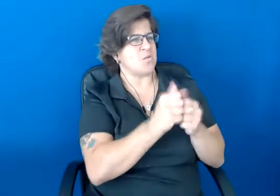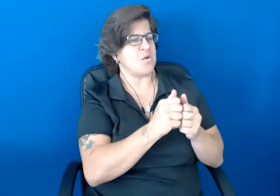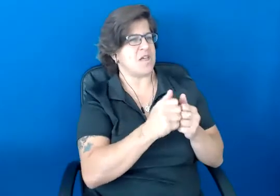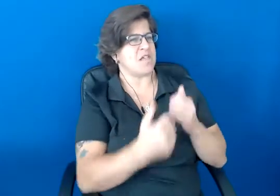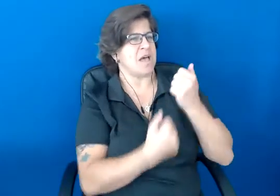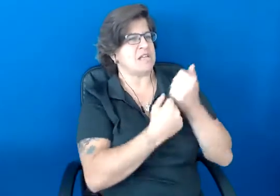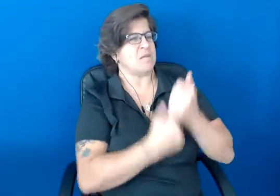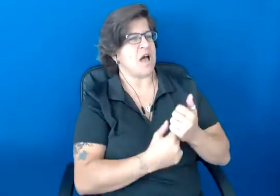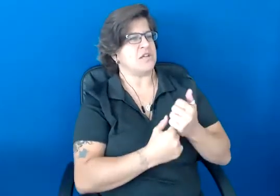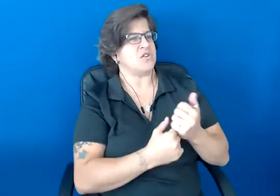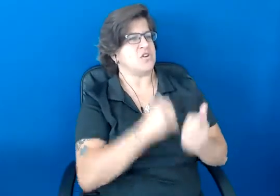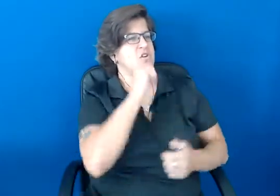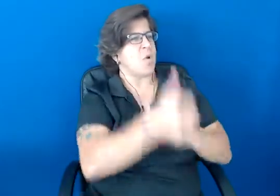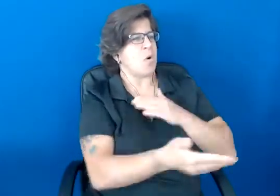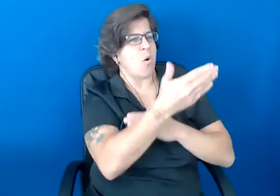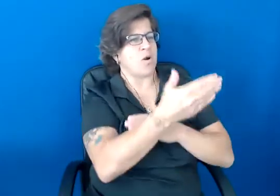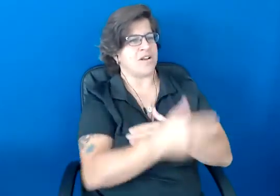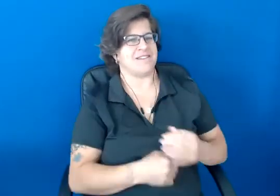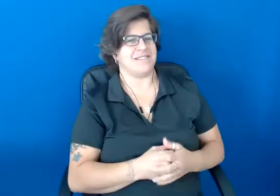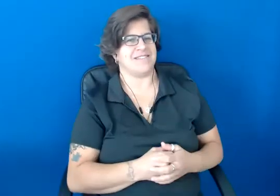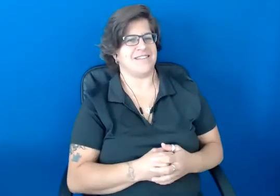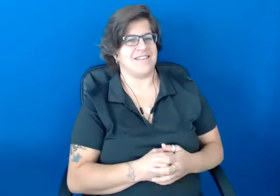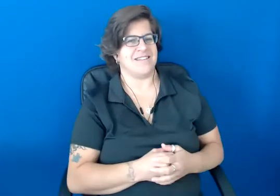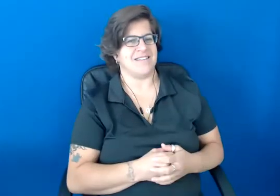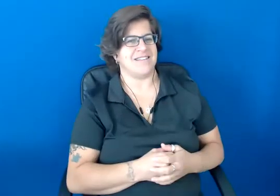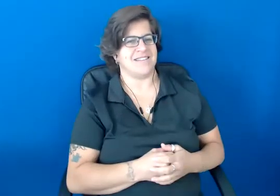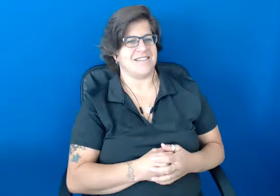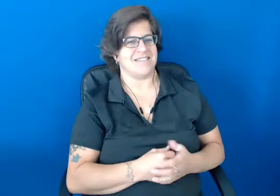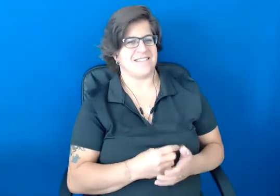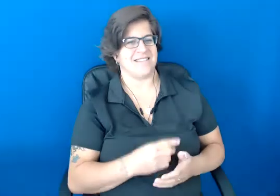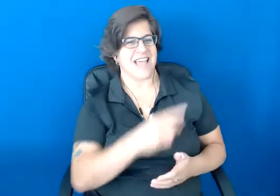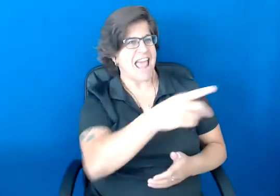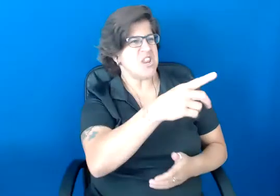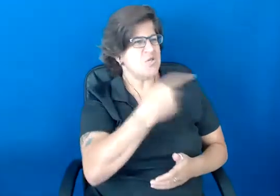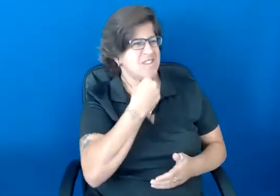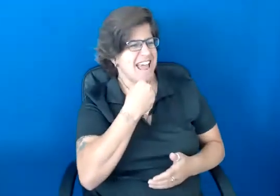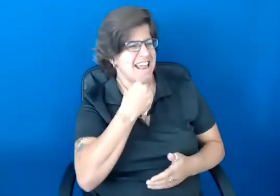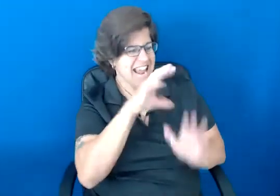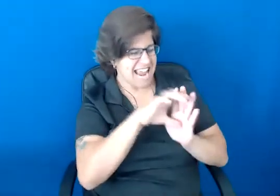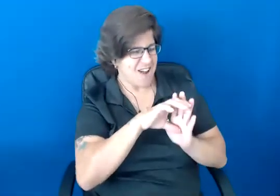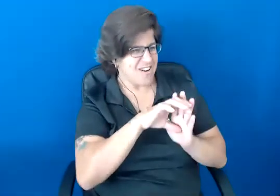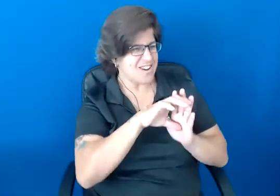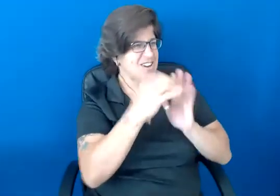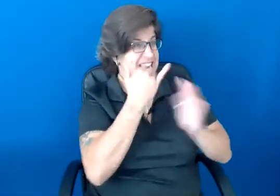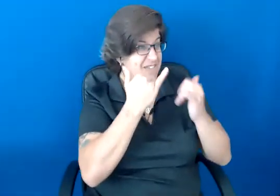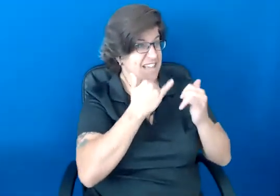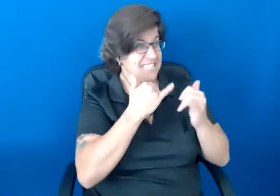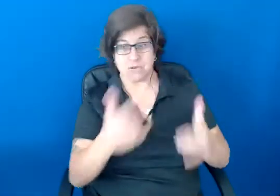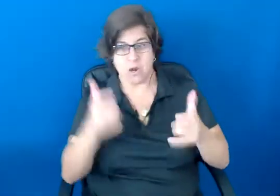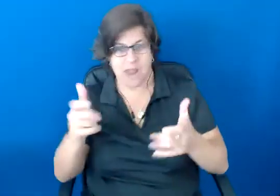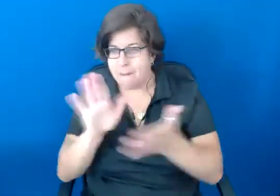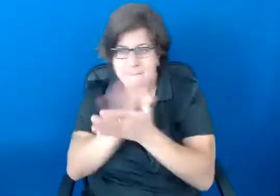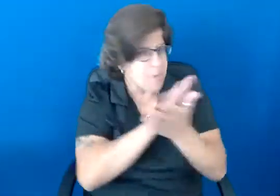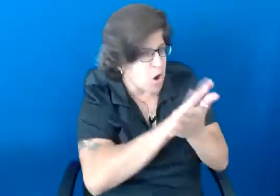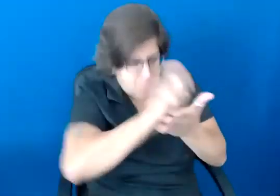tomorrow morning. I'm in a step 6 day. And you were like character defects. I was like, quick, paper.